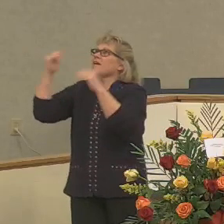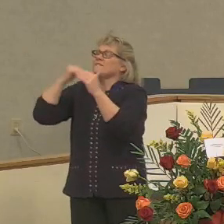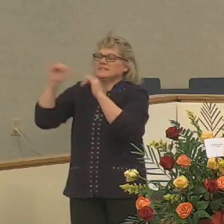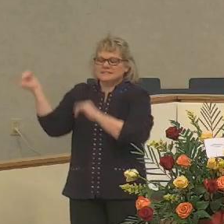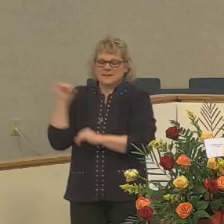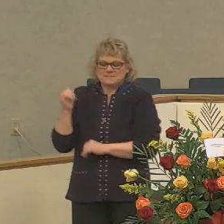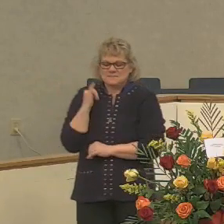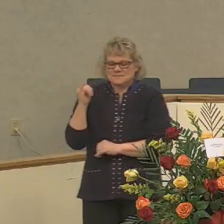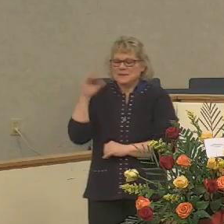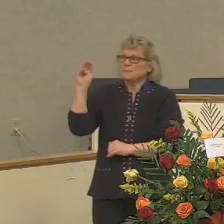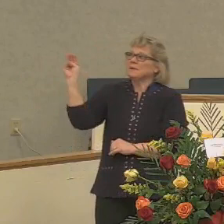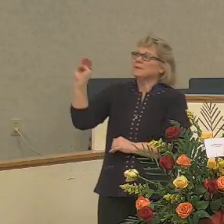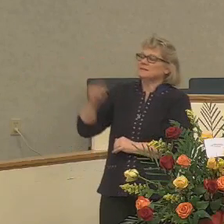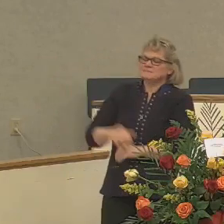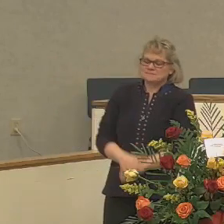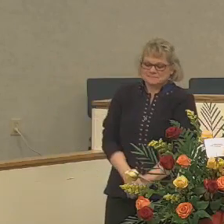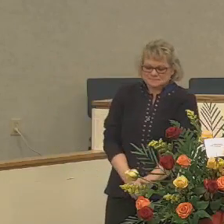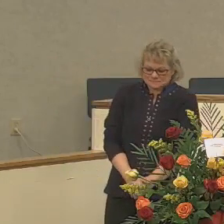to the finish line.